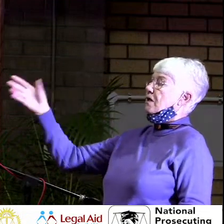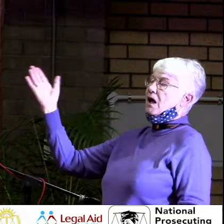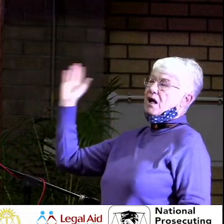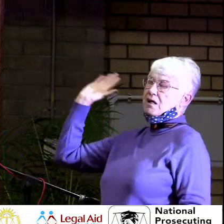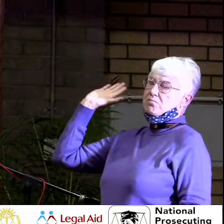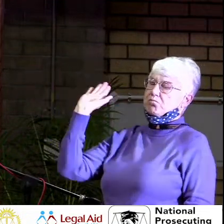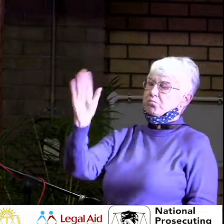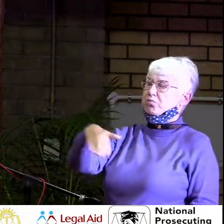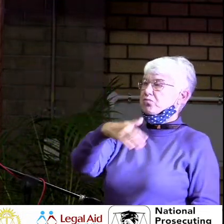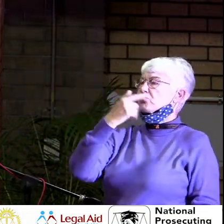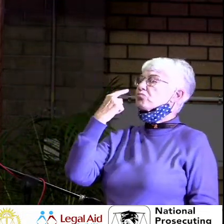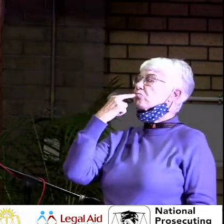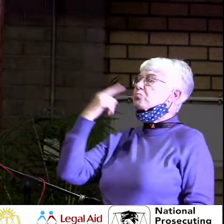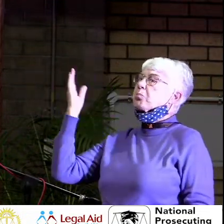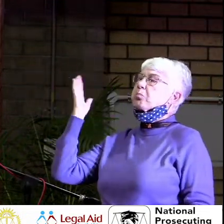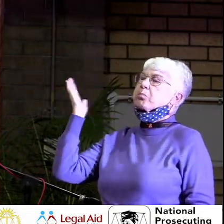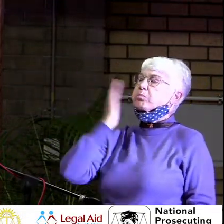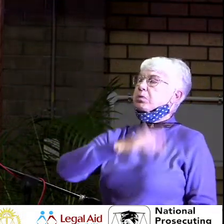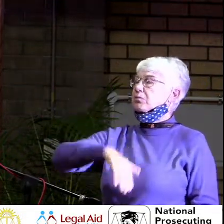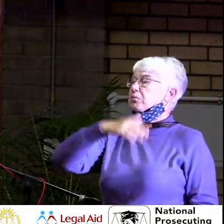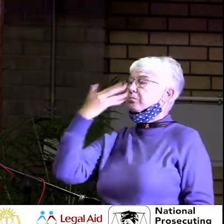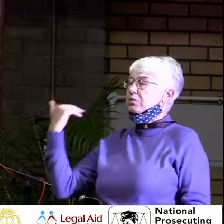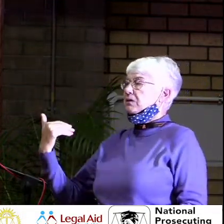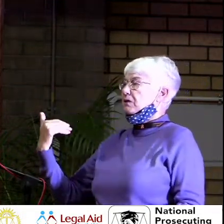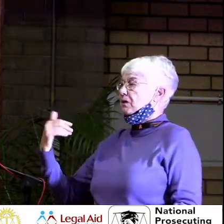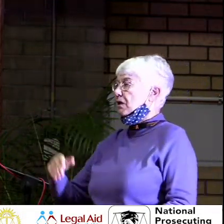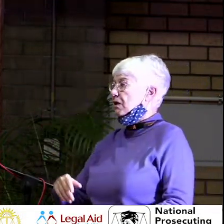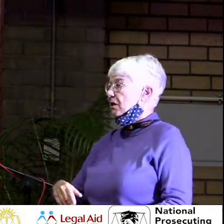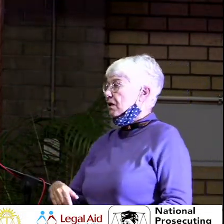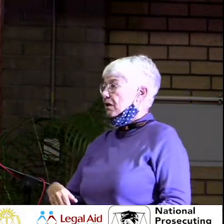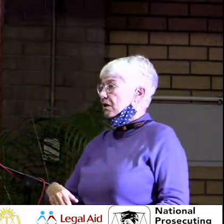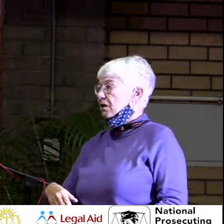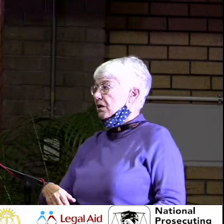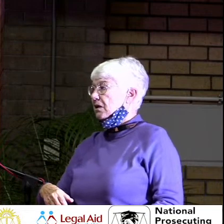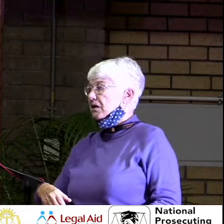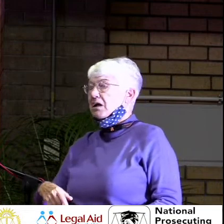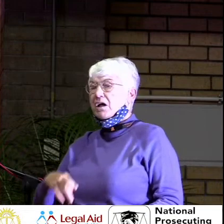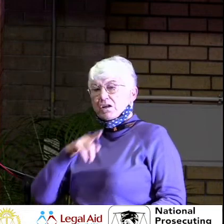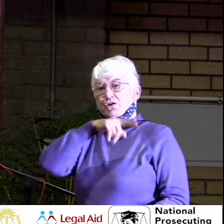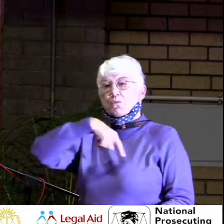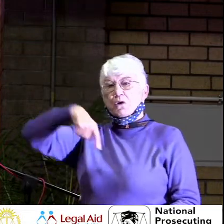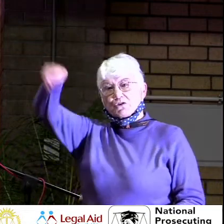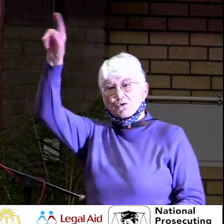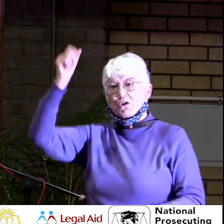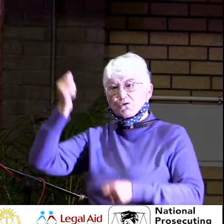to successfully obtain an increase in maintenance.